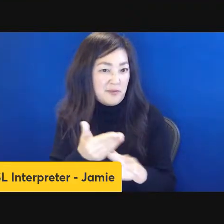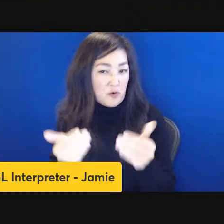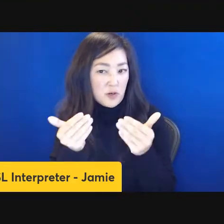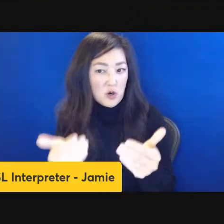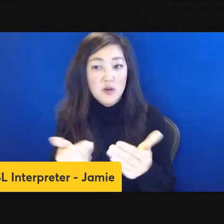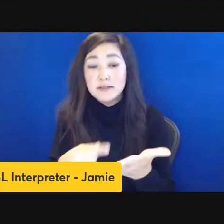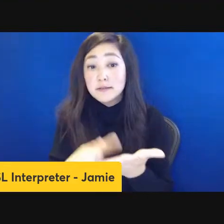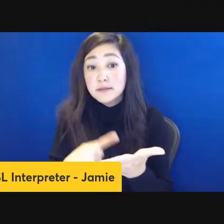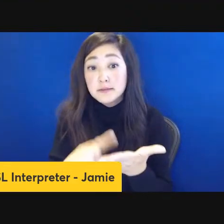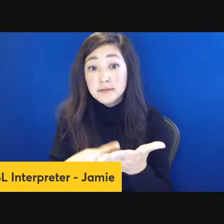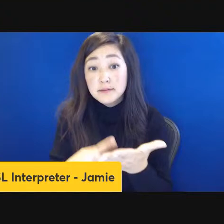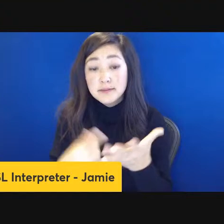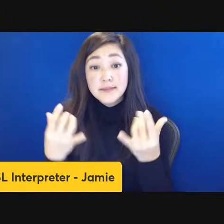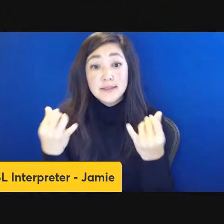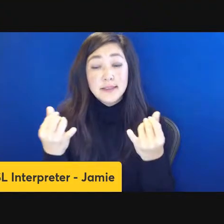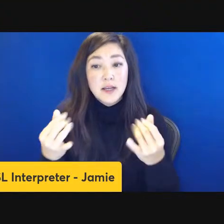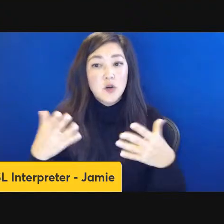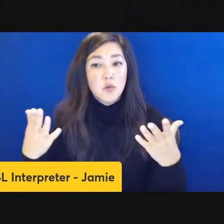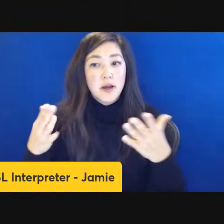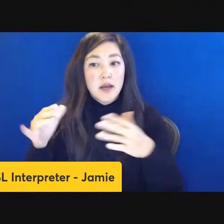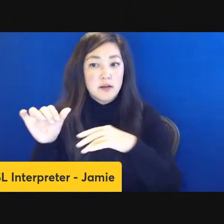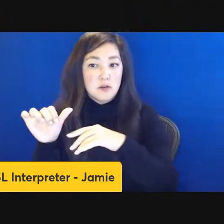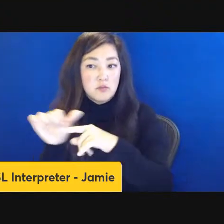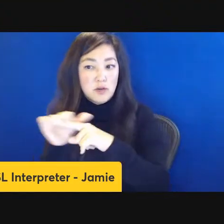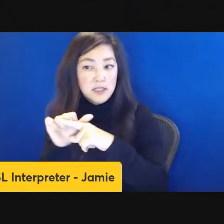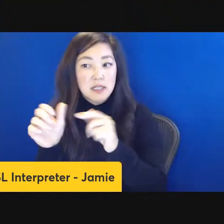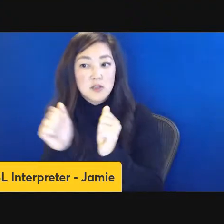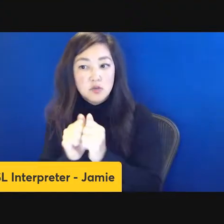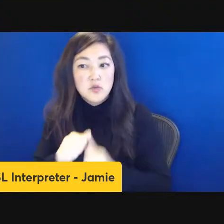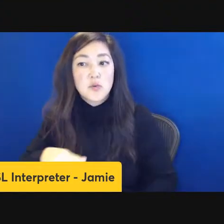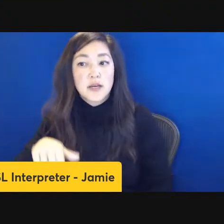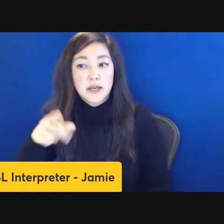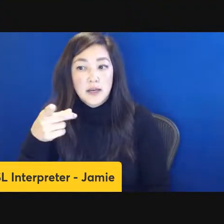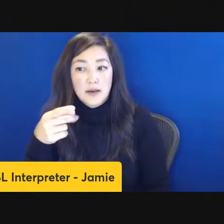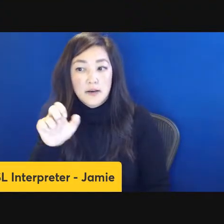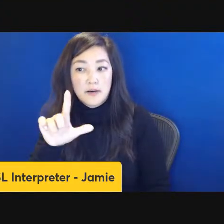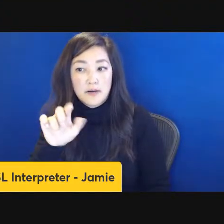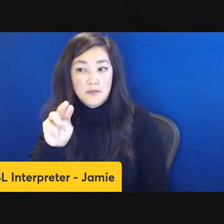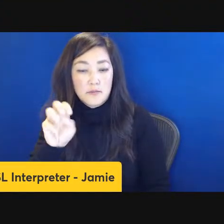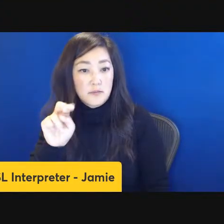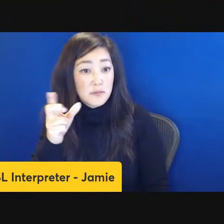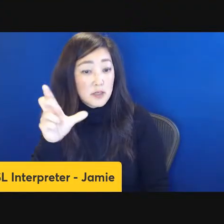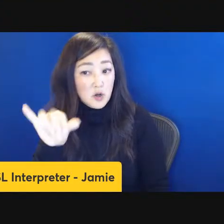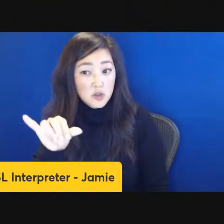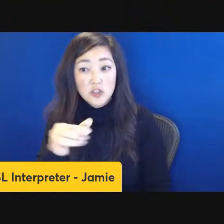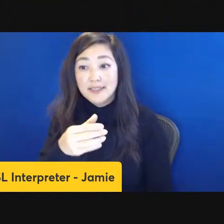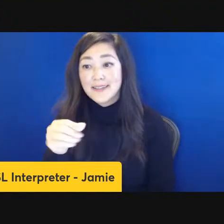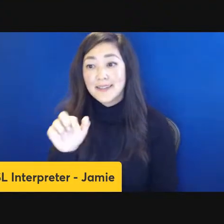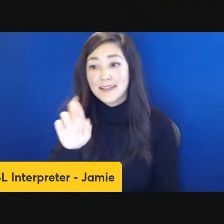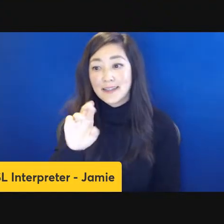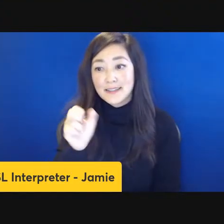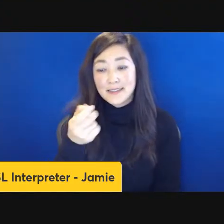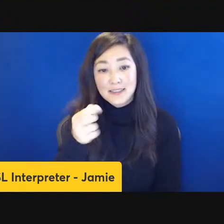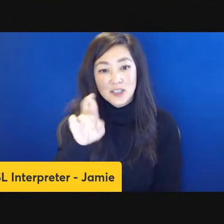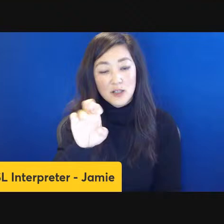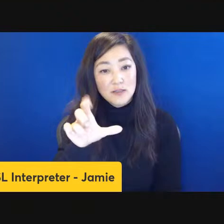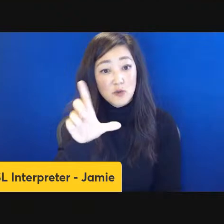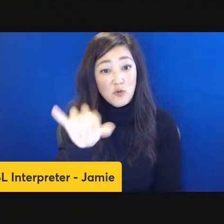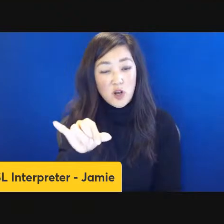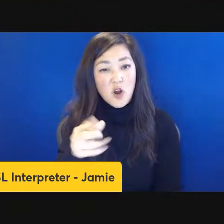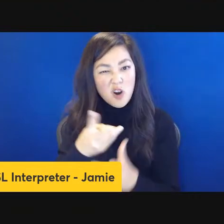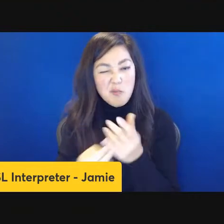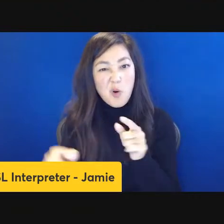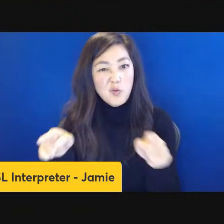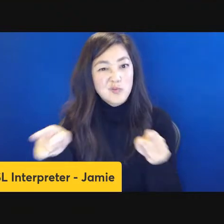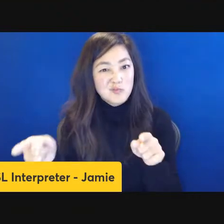talk is about practices within pulmonology and respirology. These terms are used interchangeably. In Canada,